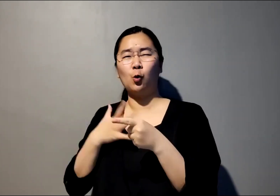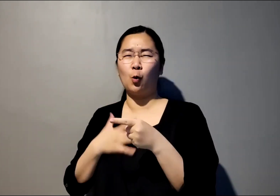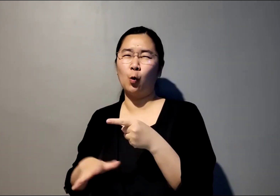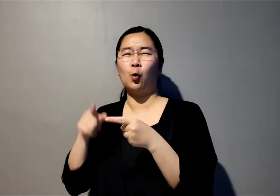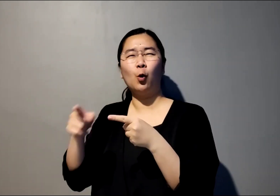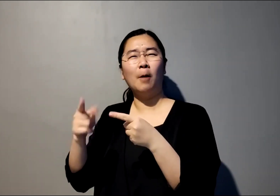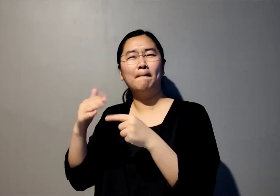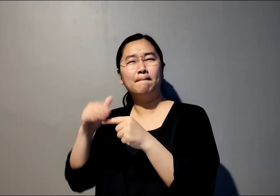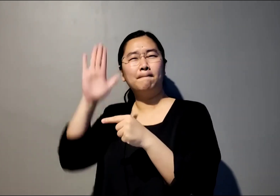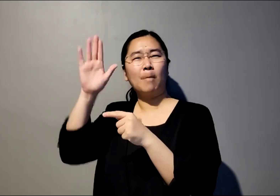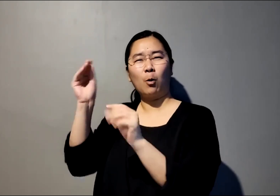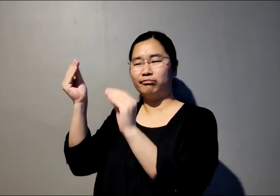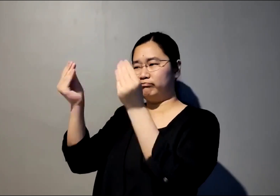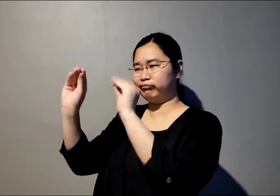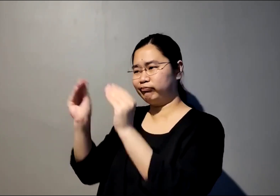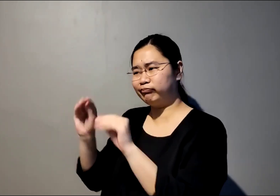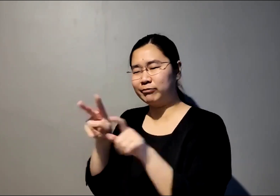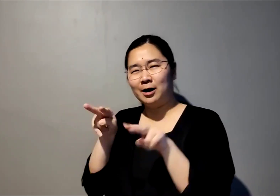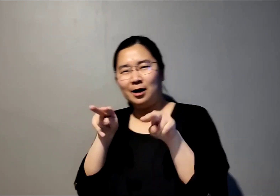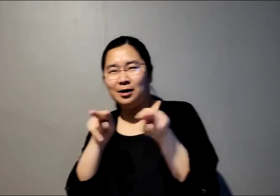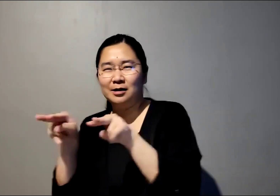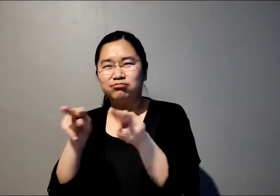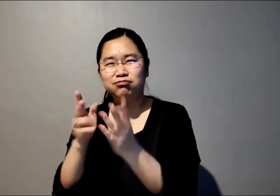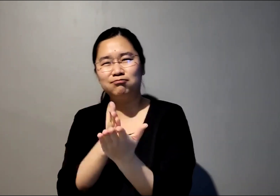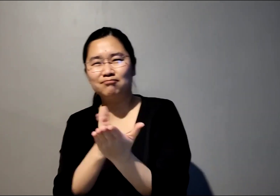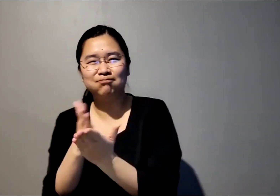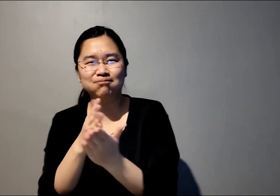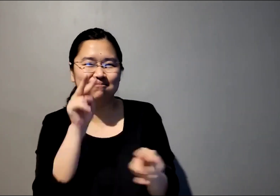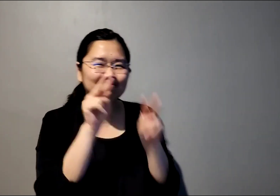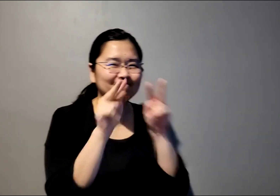two paragraphs of this article. When I'm saying that, this